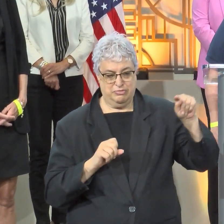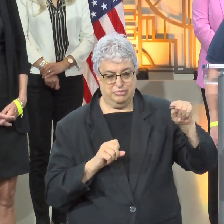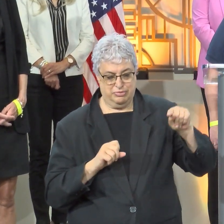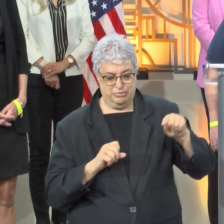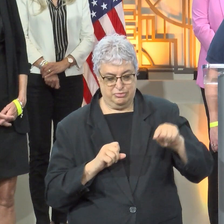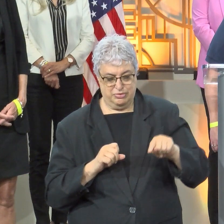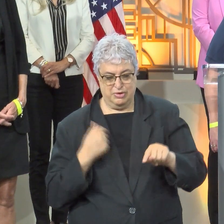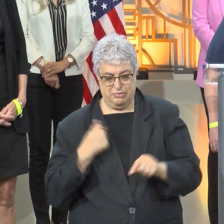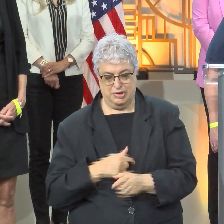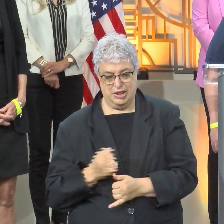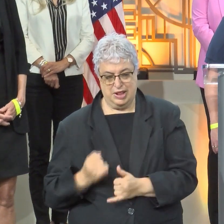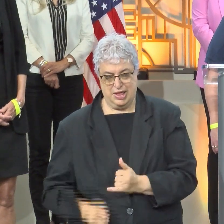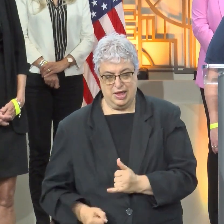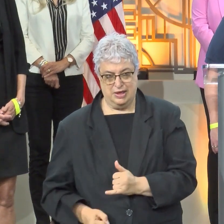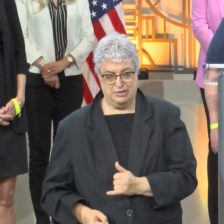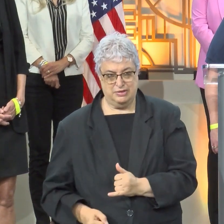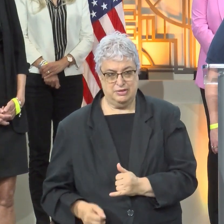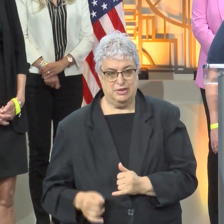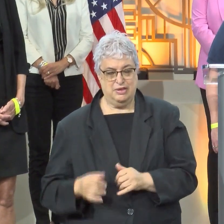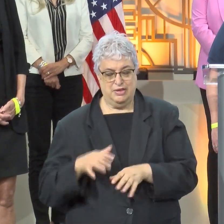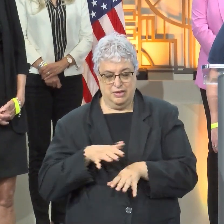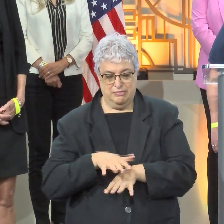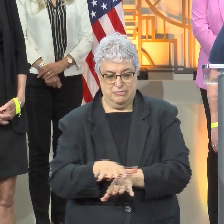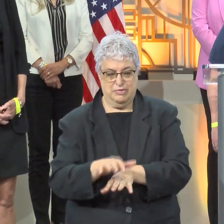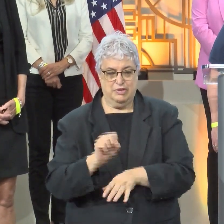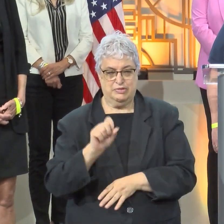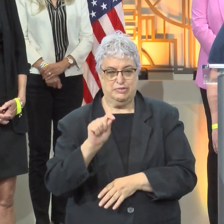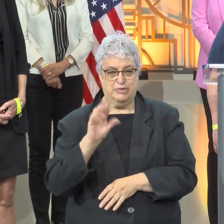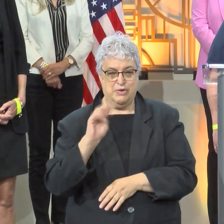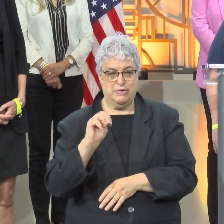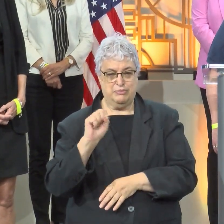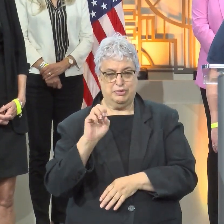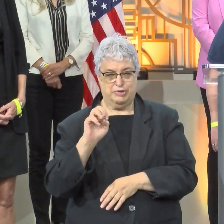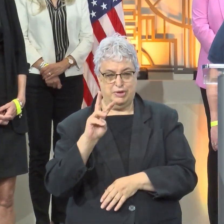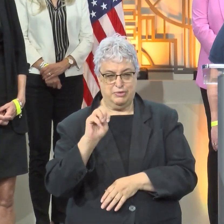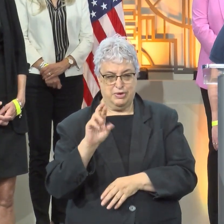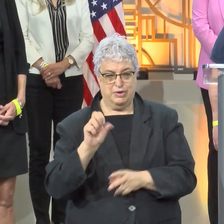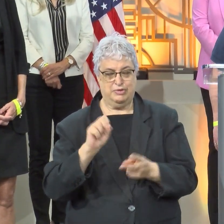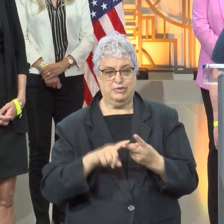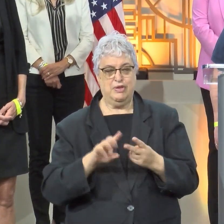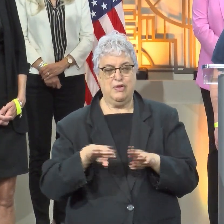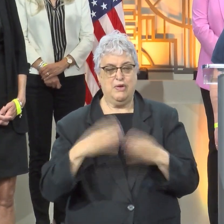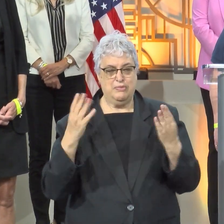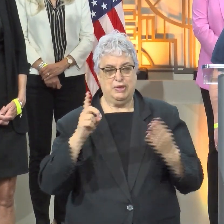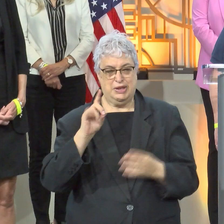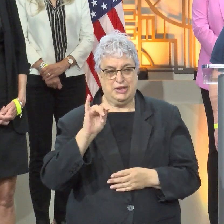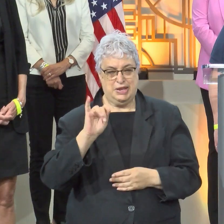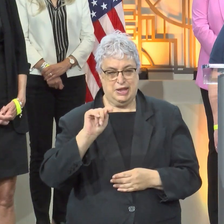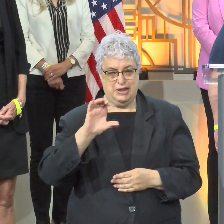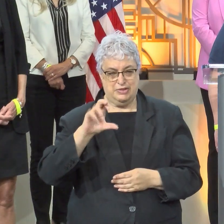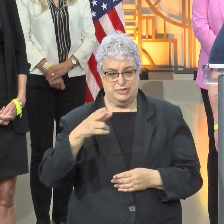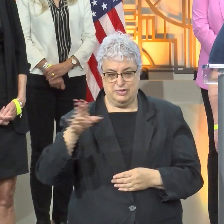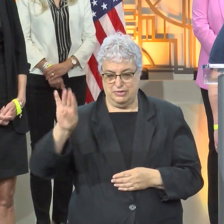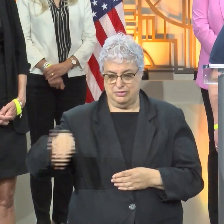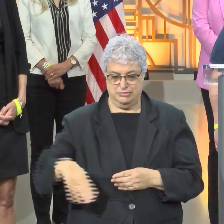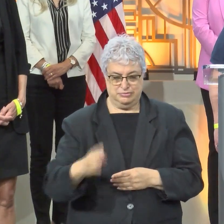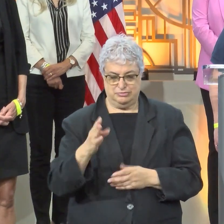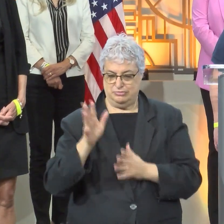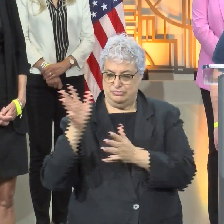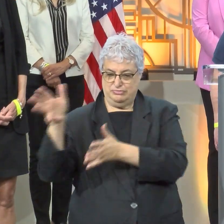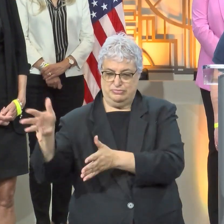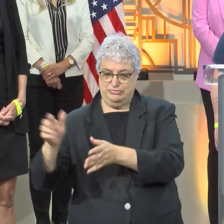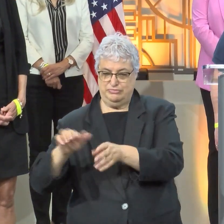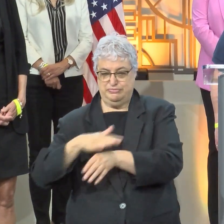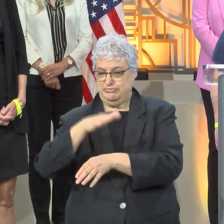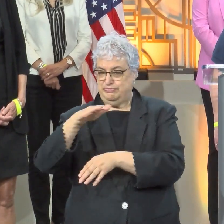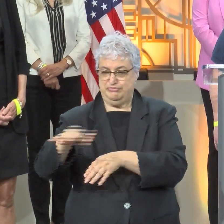this. We receive it in our storm sewers. We receive it in our open ditches. We receive it whenever it's been left in other areas and blown